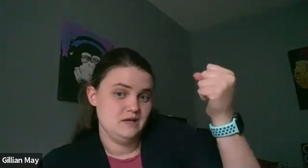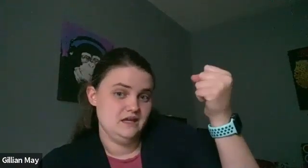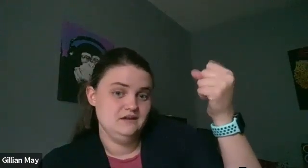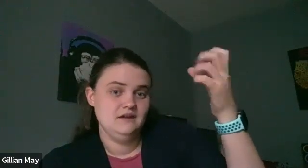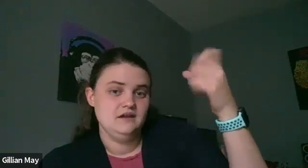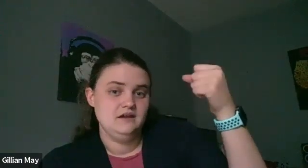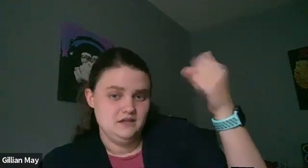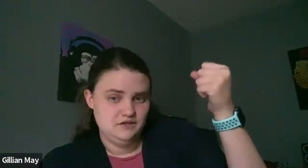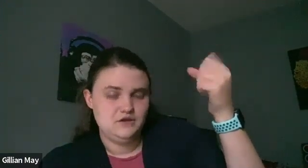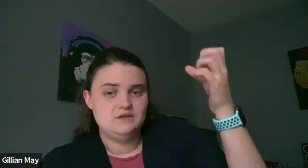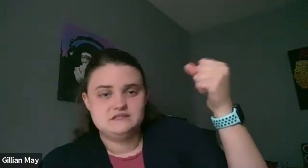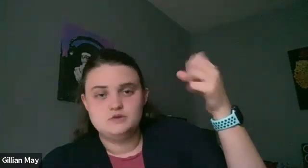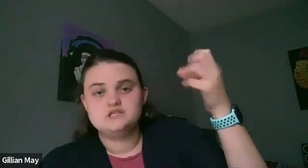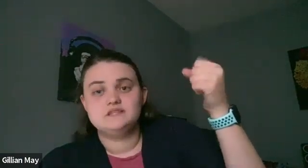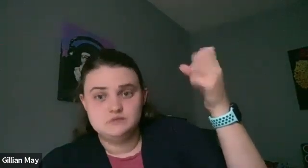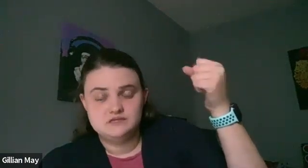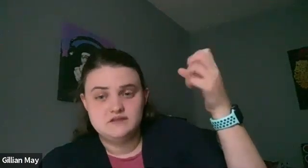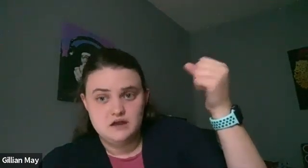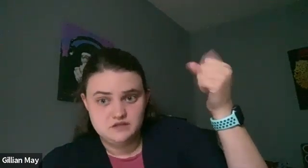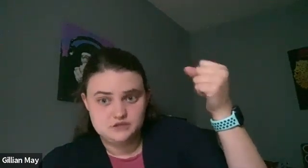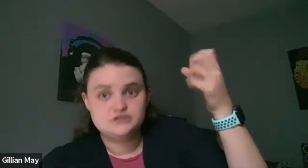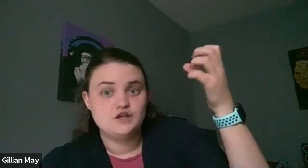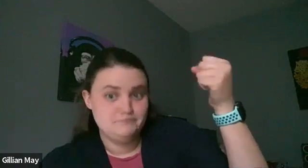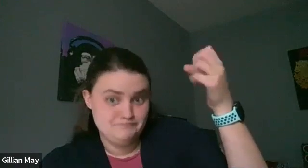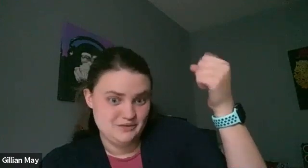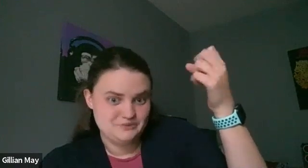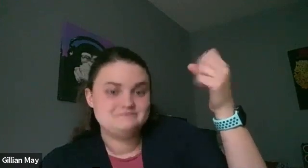hand. It's the motion of like squeezing the cow's udders. So milk.